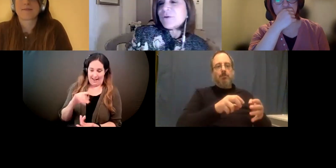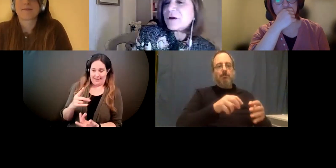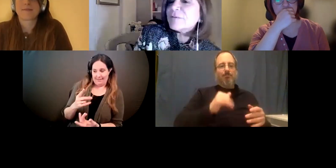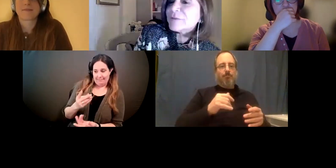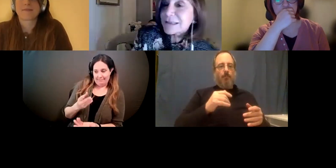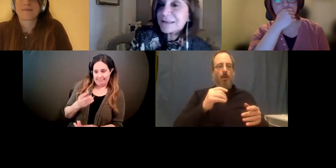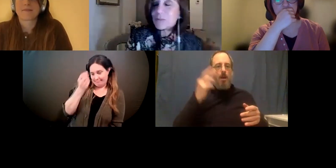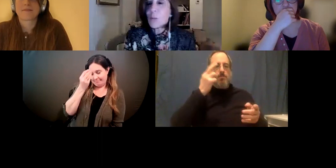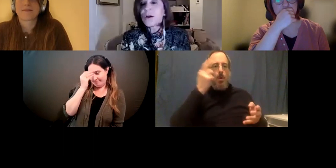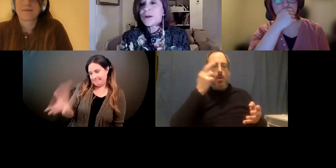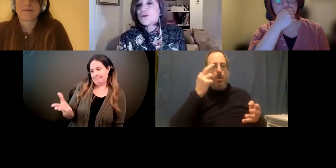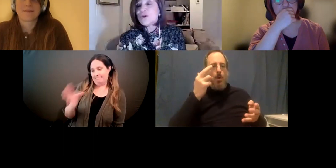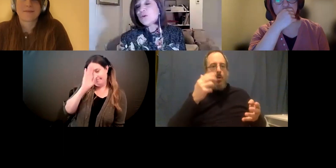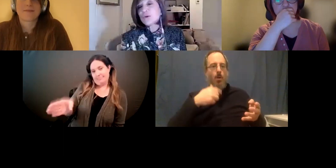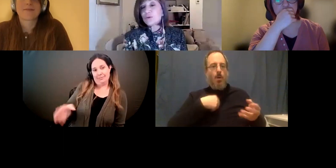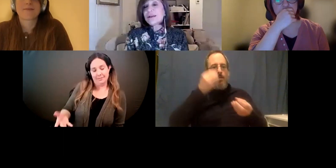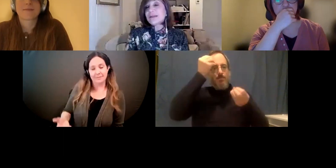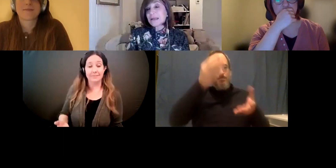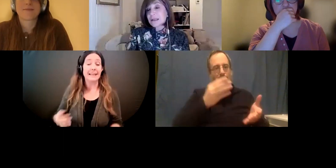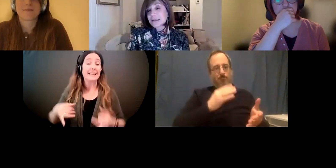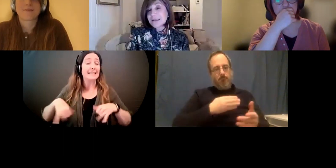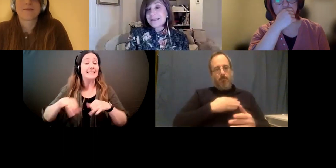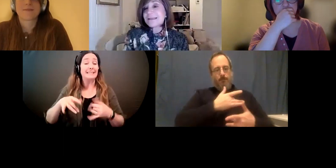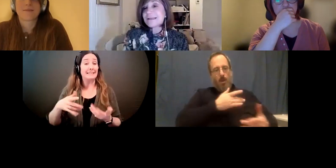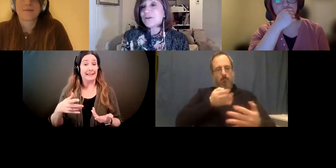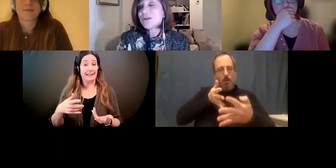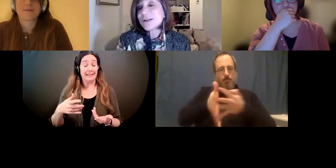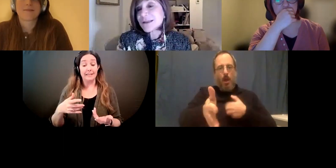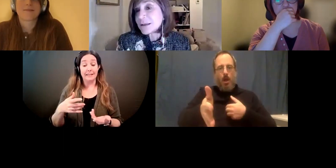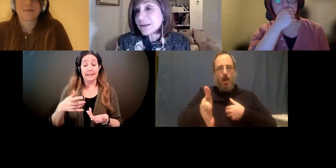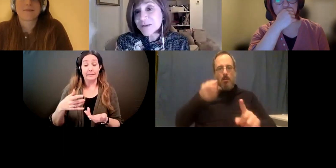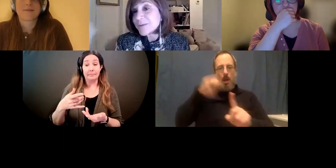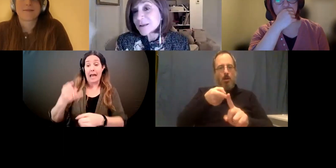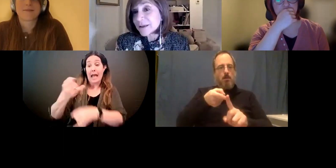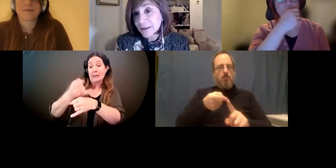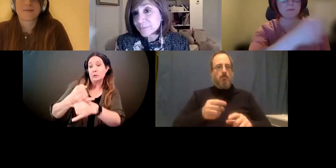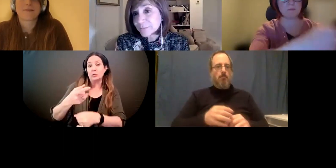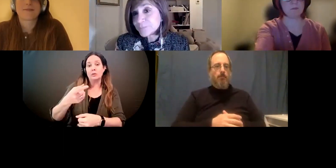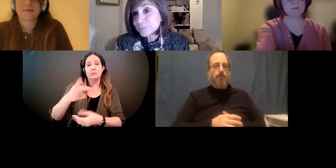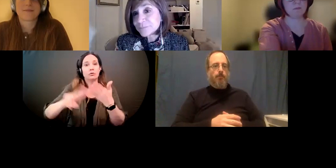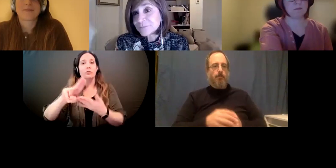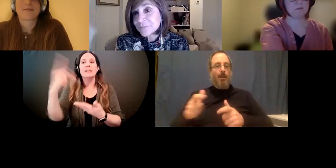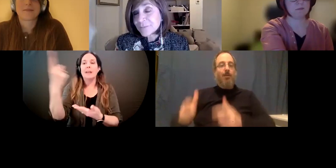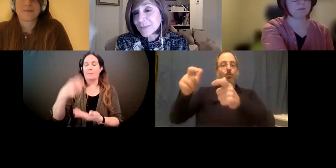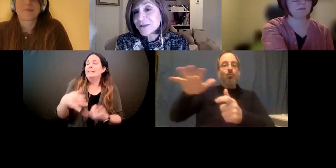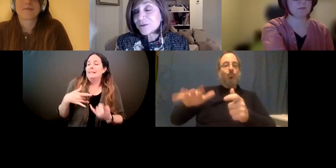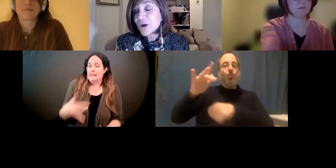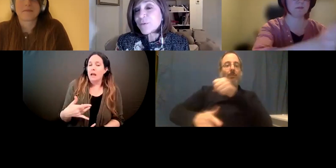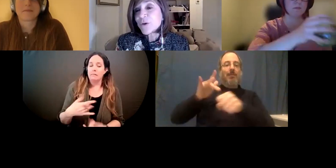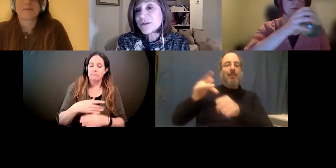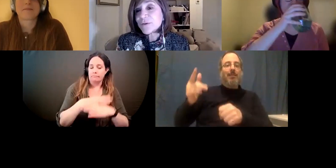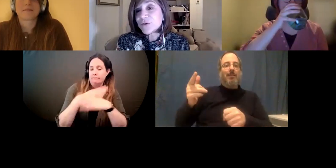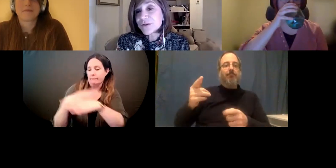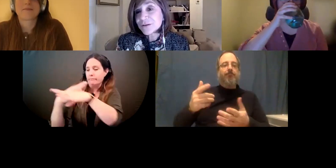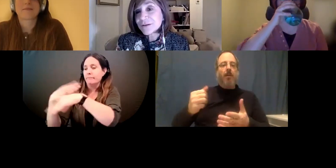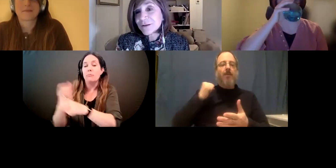there very often is one or two or three things that the institution has done that are something like that. And to go for